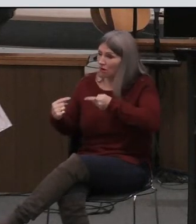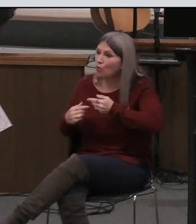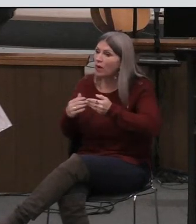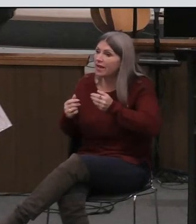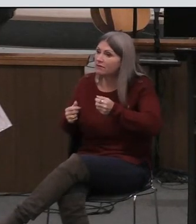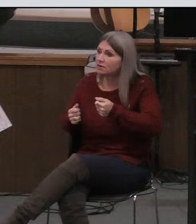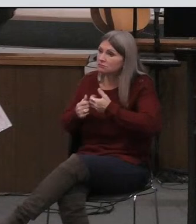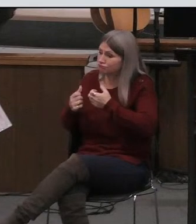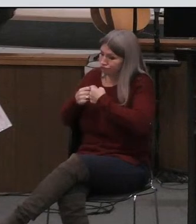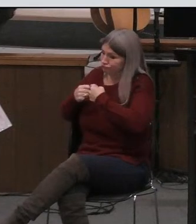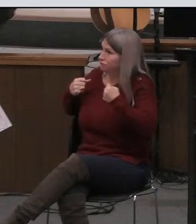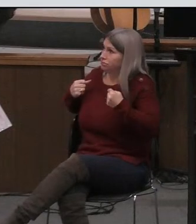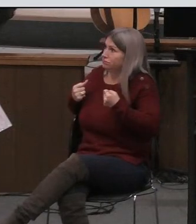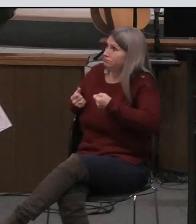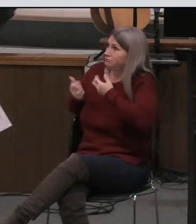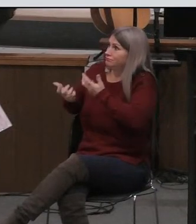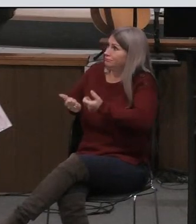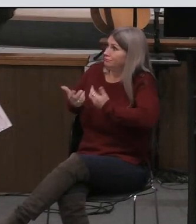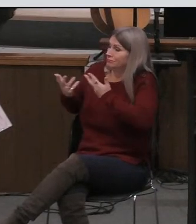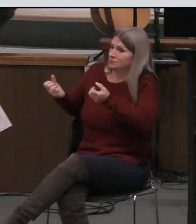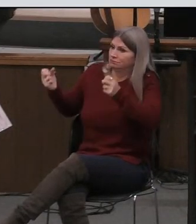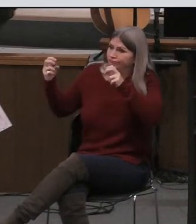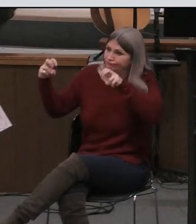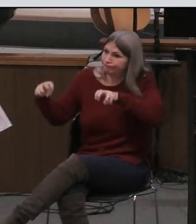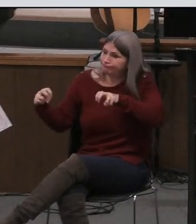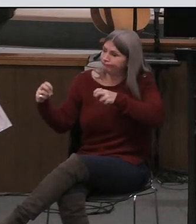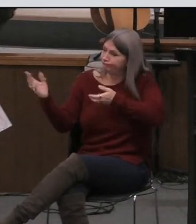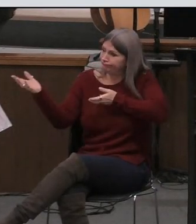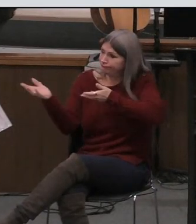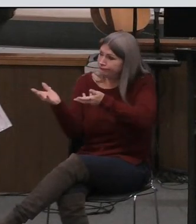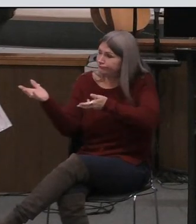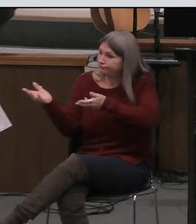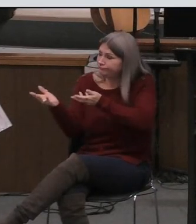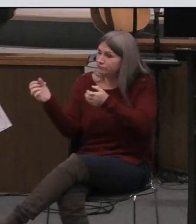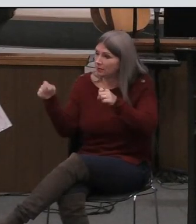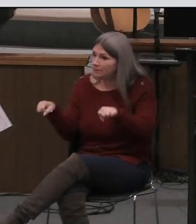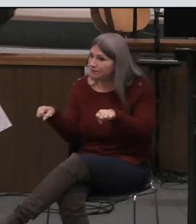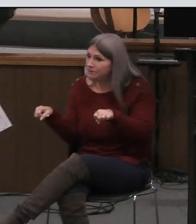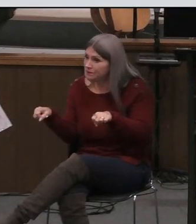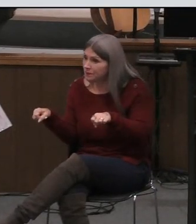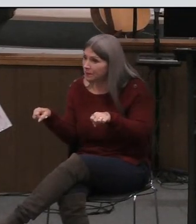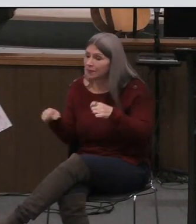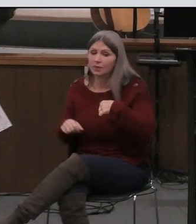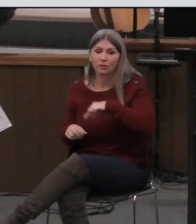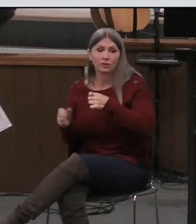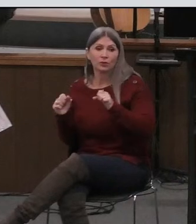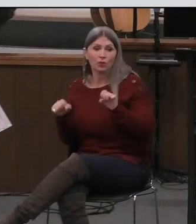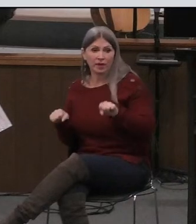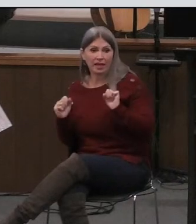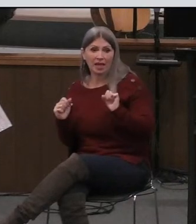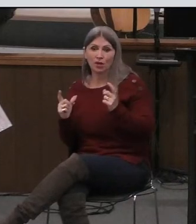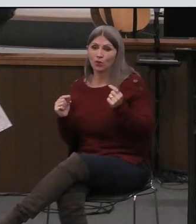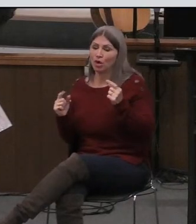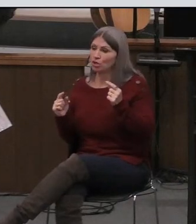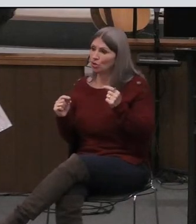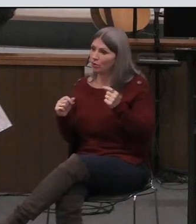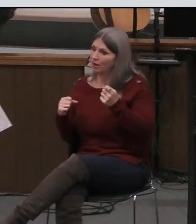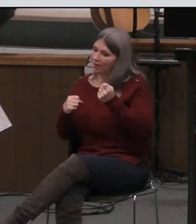can talk issues through. We can help each other